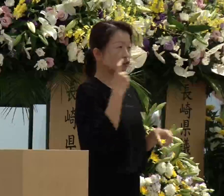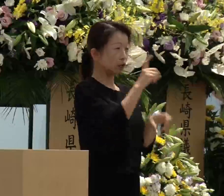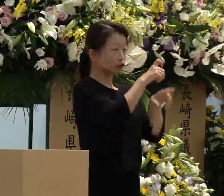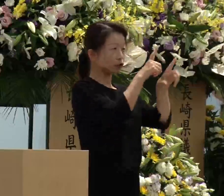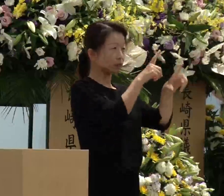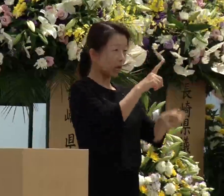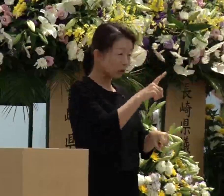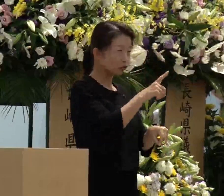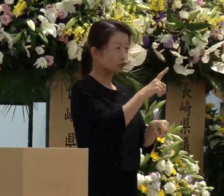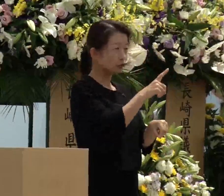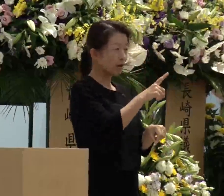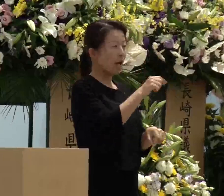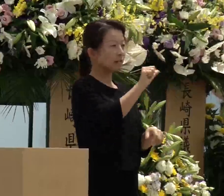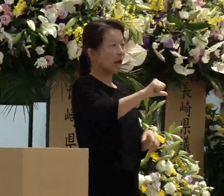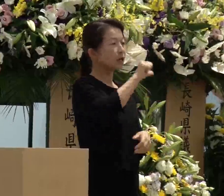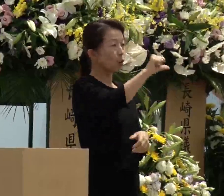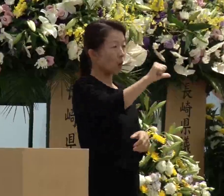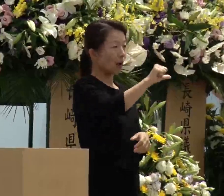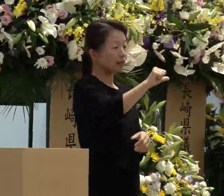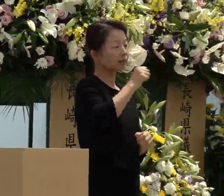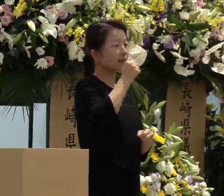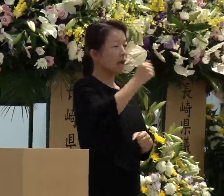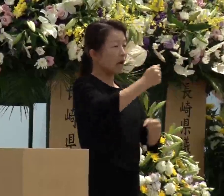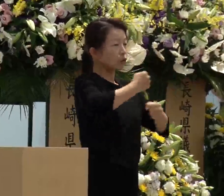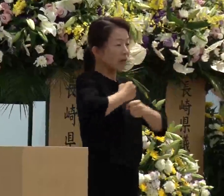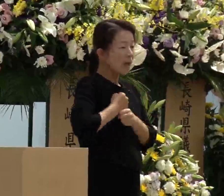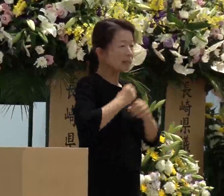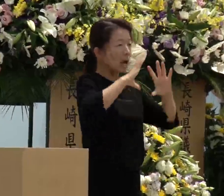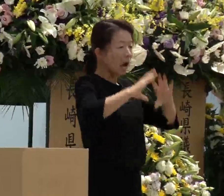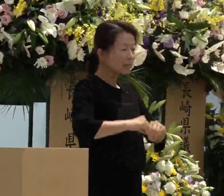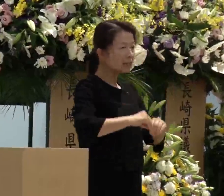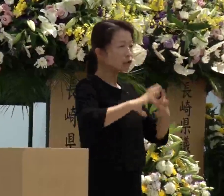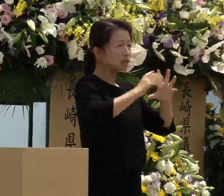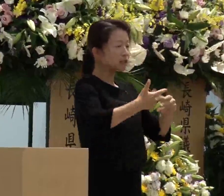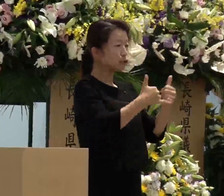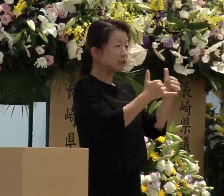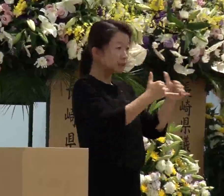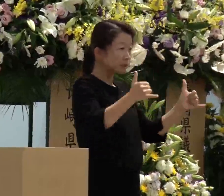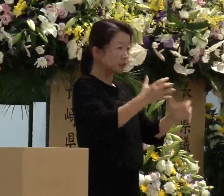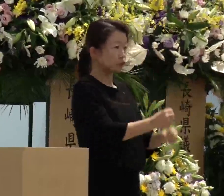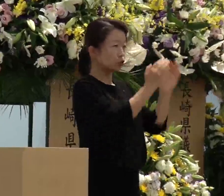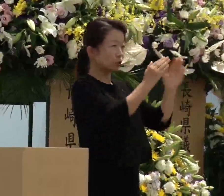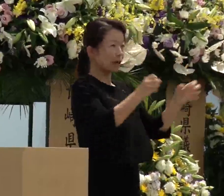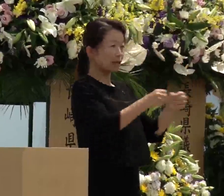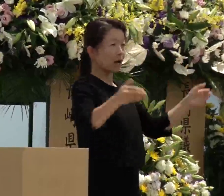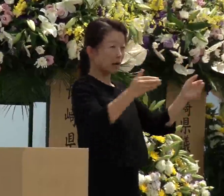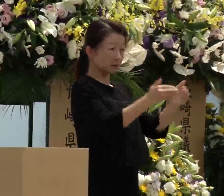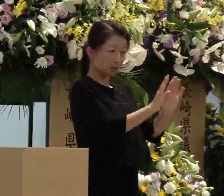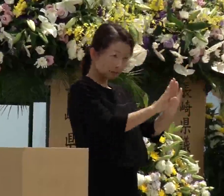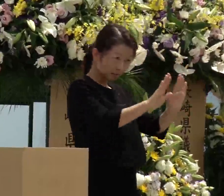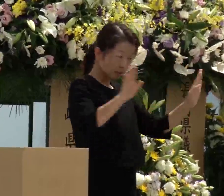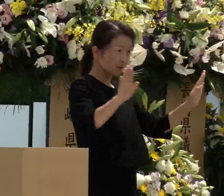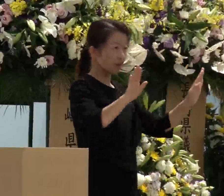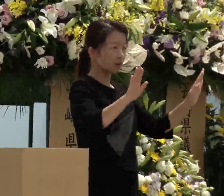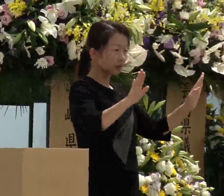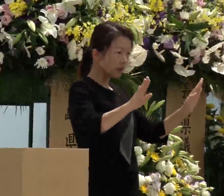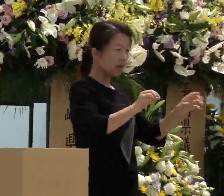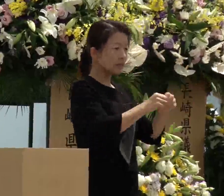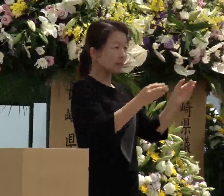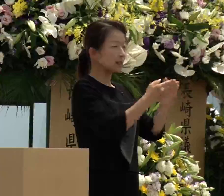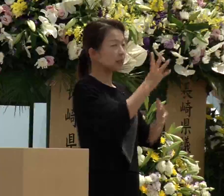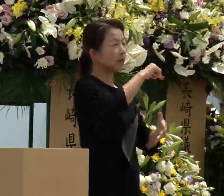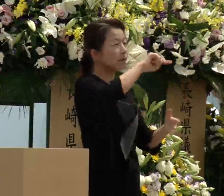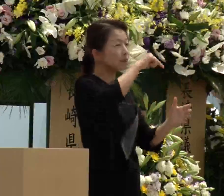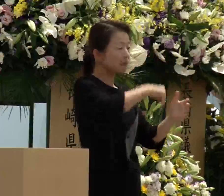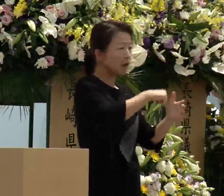ambassadors. In November last year, Nagasaki hosted the 5th Nagasaki Global Citizens Assembly for the elimination